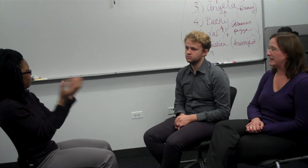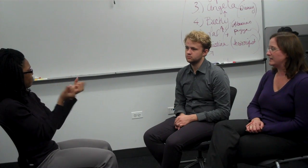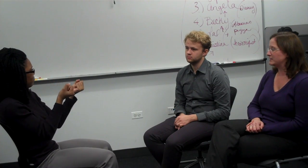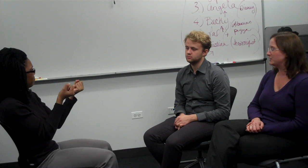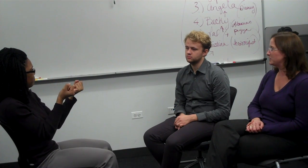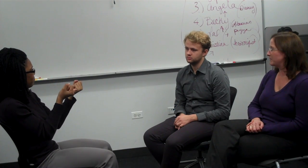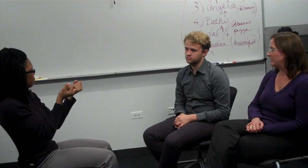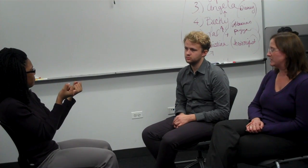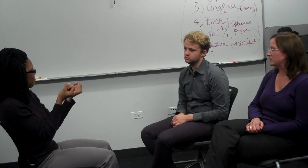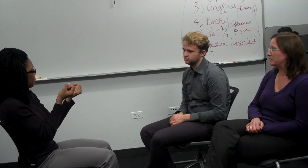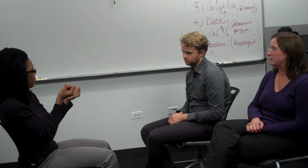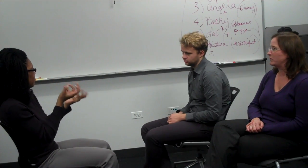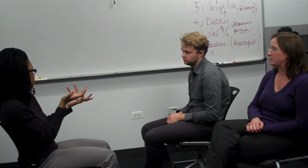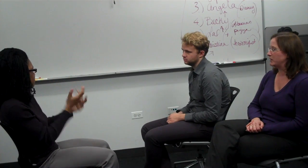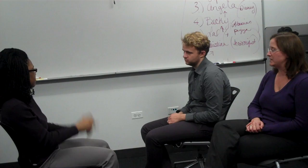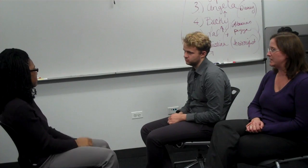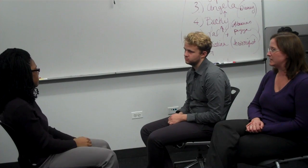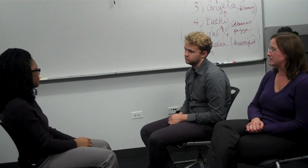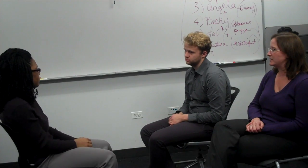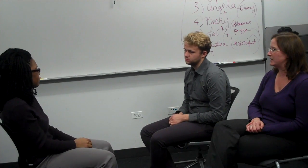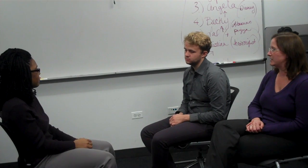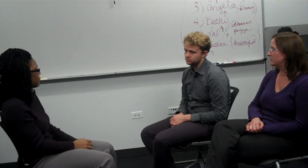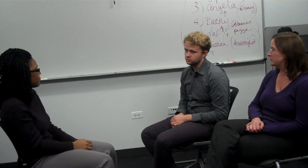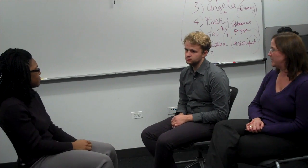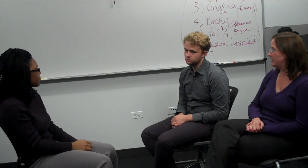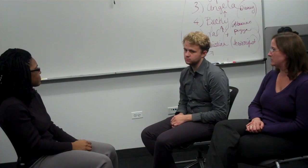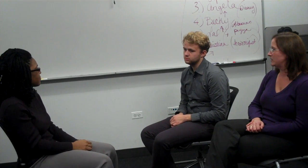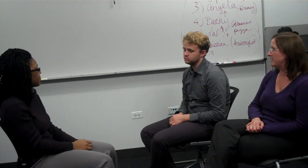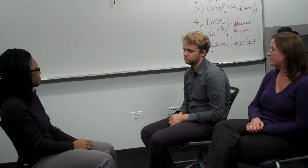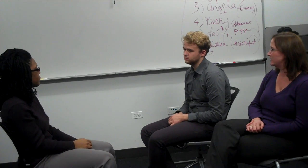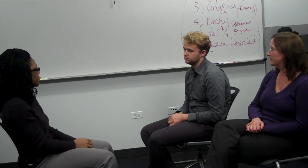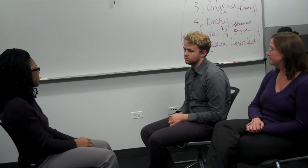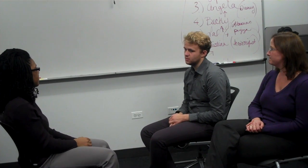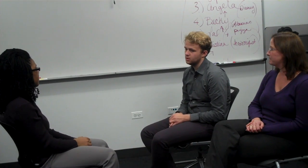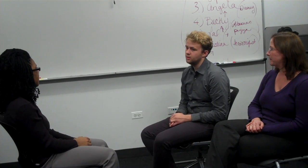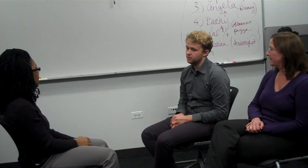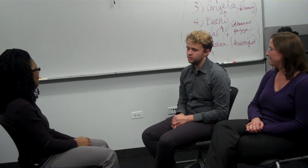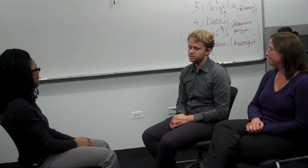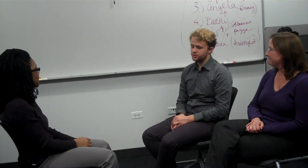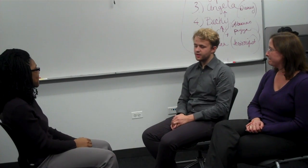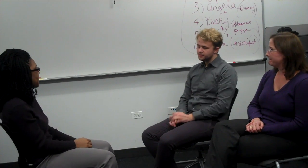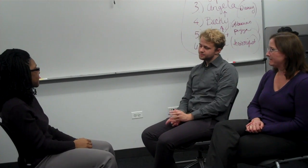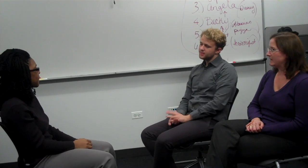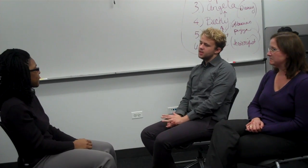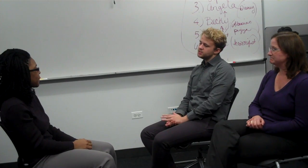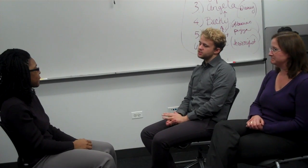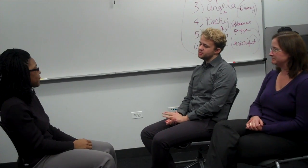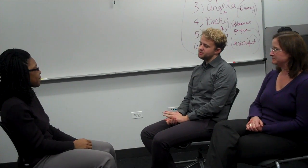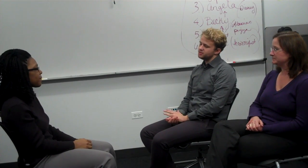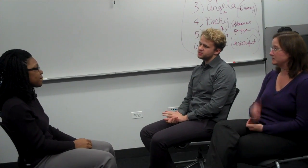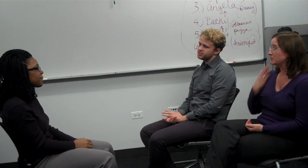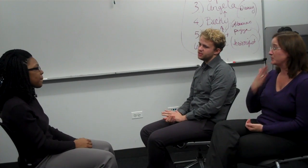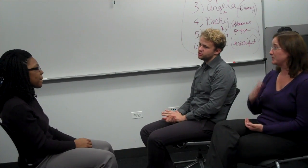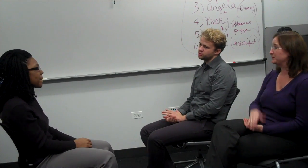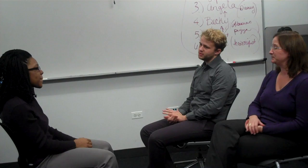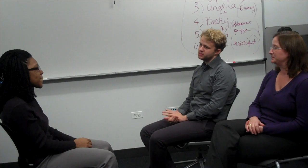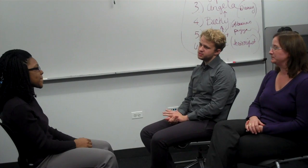I like to use my legs when I perform, when I dance, and then I can use my hands when I'm acting. That's great. So tell me about your schedule. What's